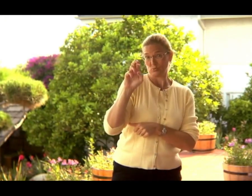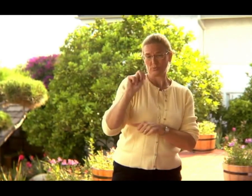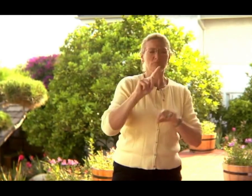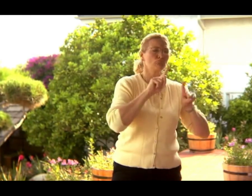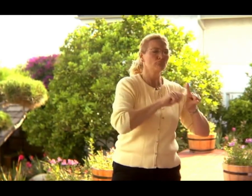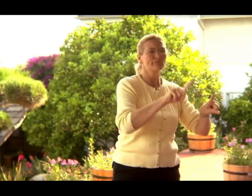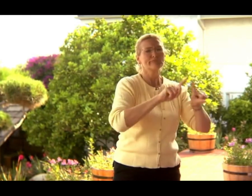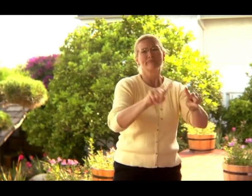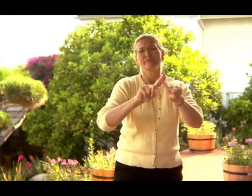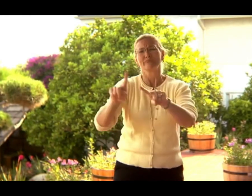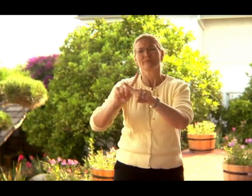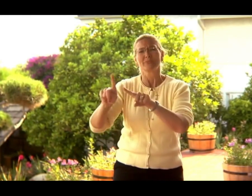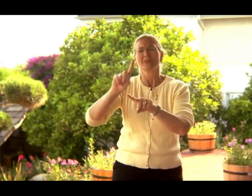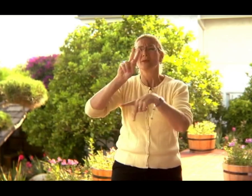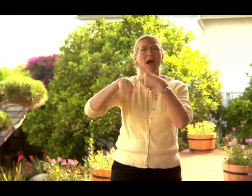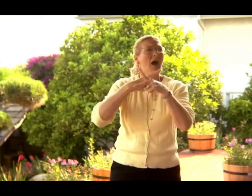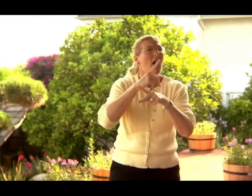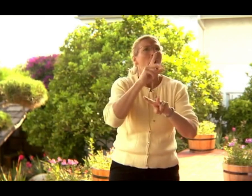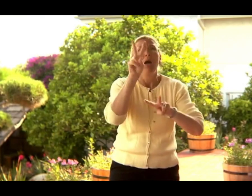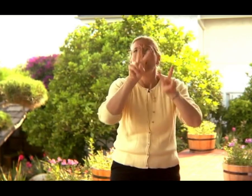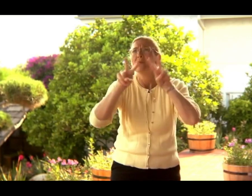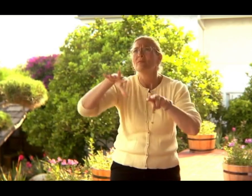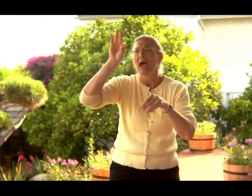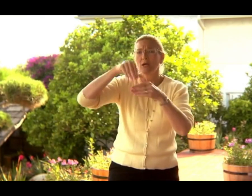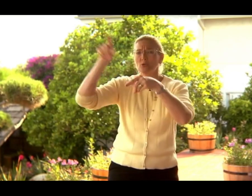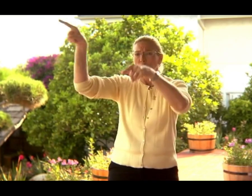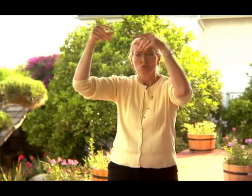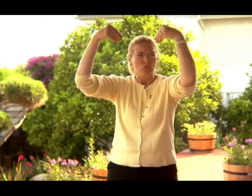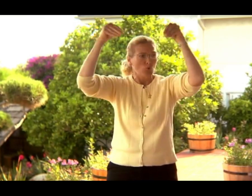There are many different kinds of sunscreen that you will find at the store.